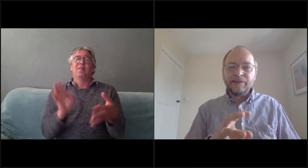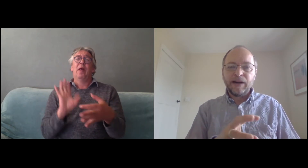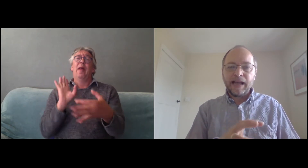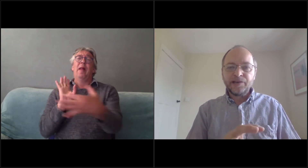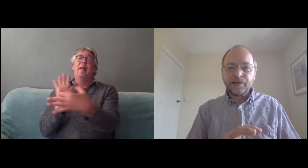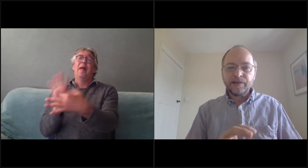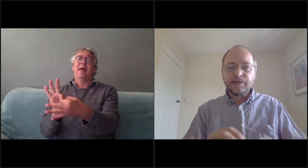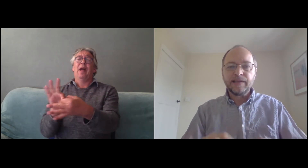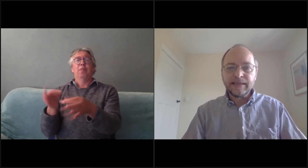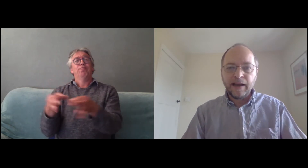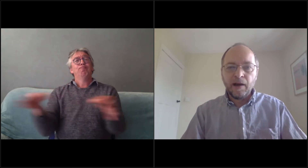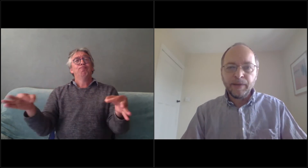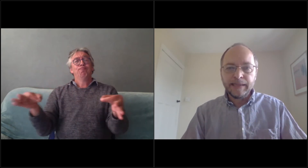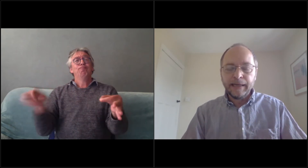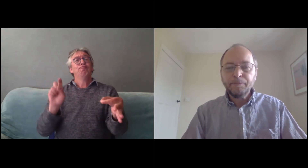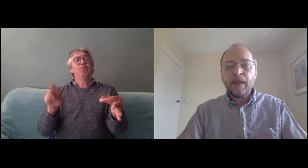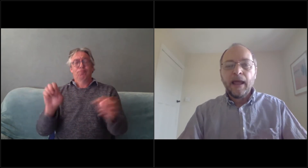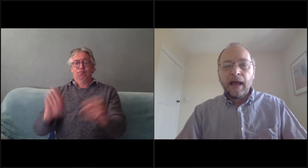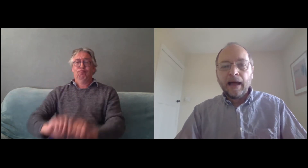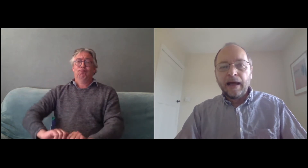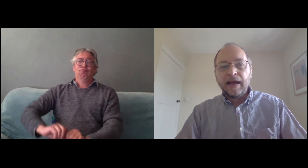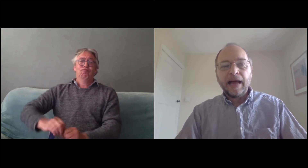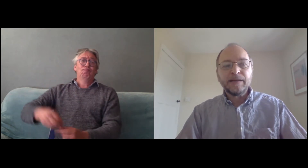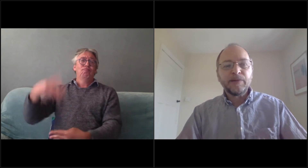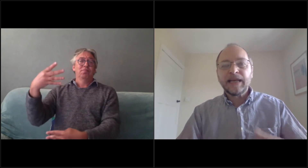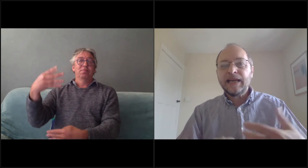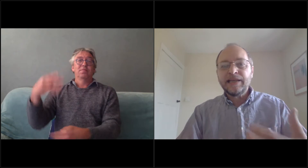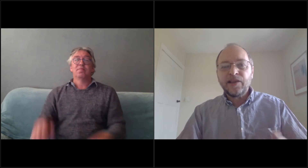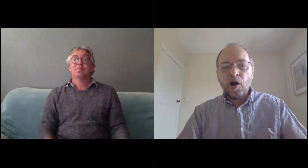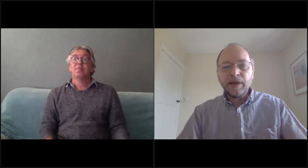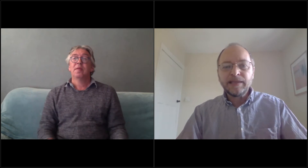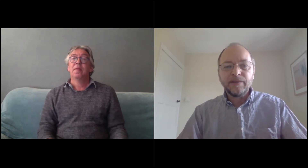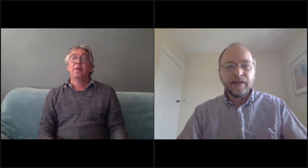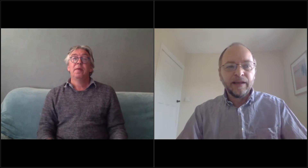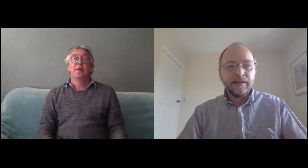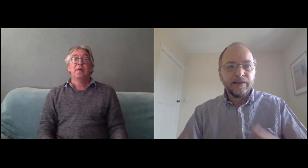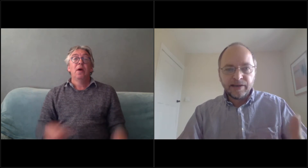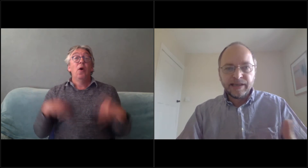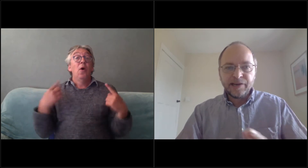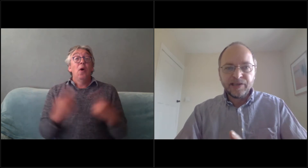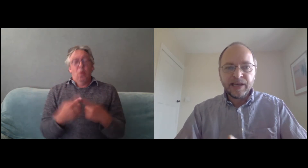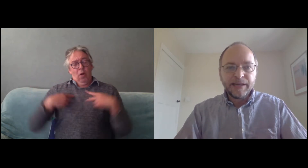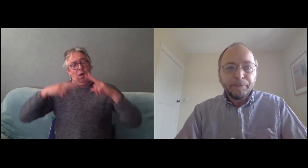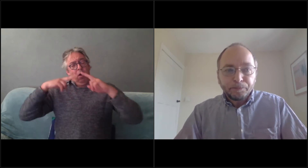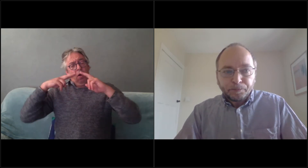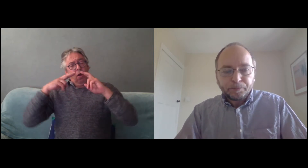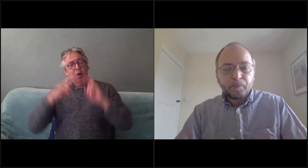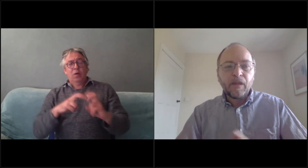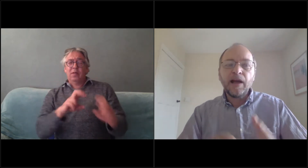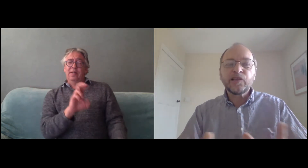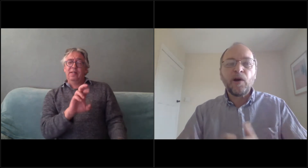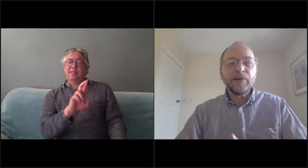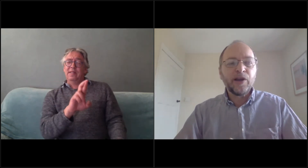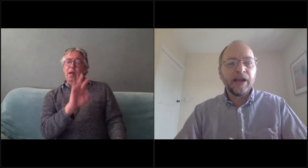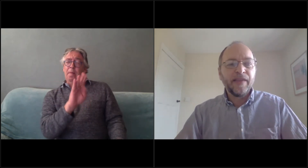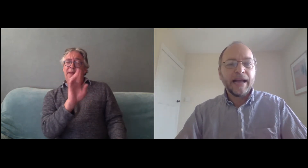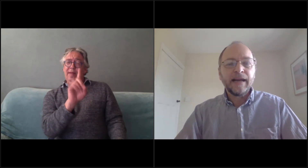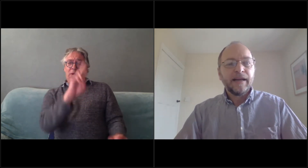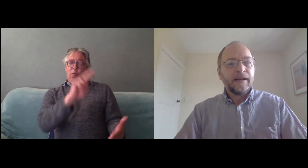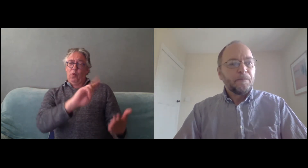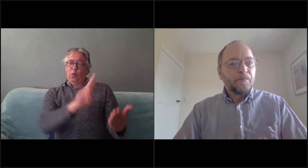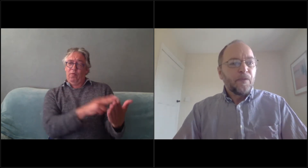at that in relation to the CRPD, and particularly to the comments of the United Nations Committee. And so I'll be